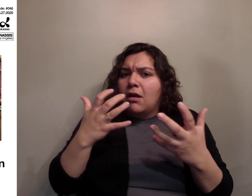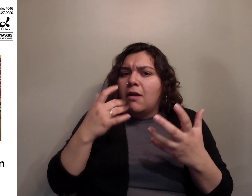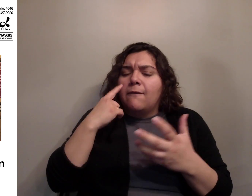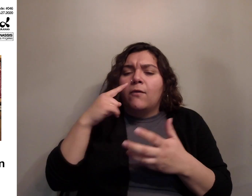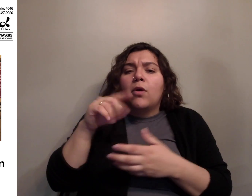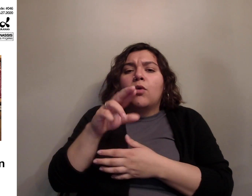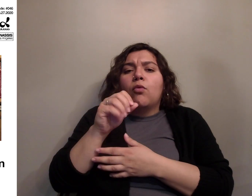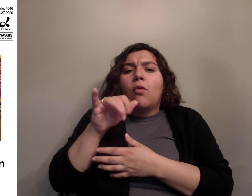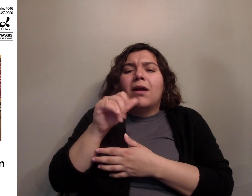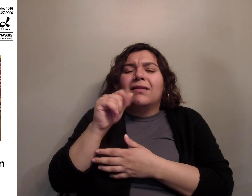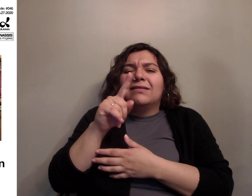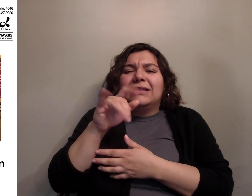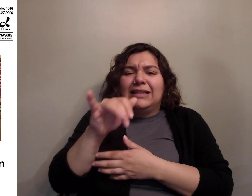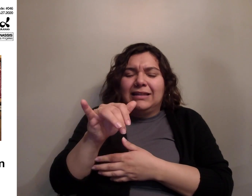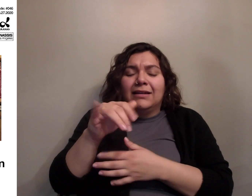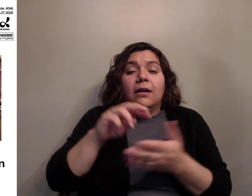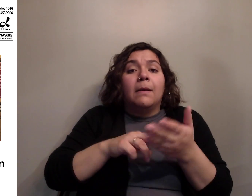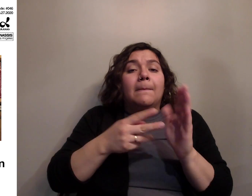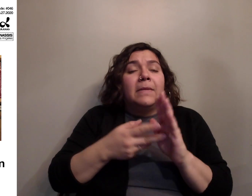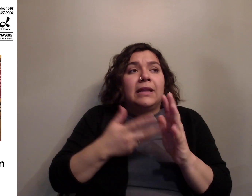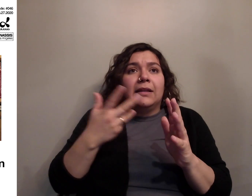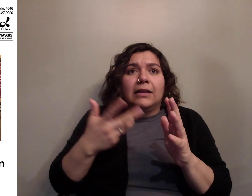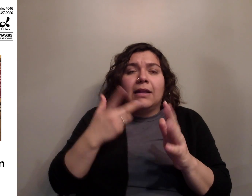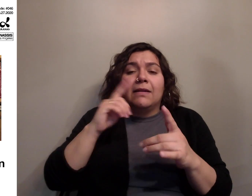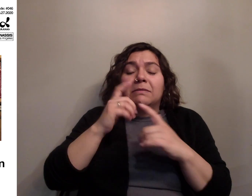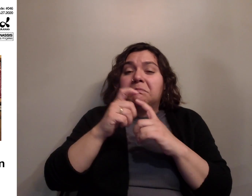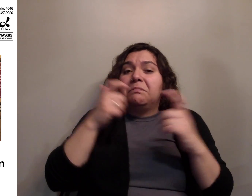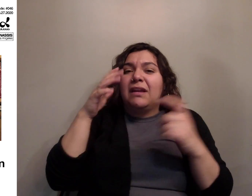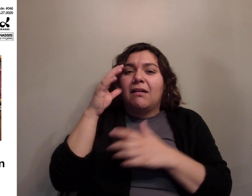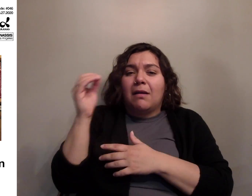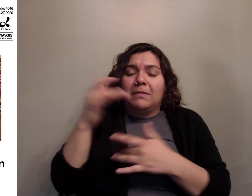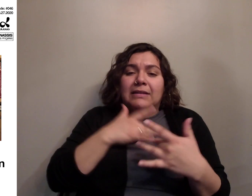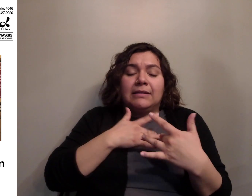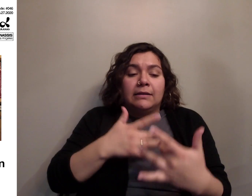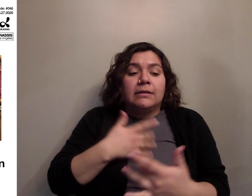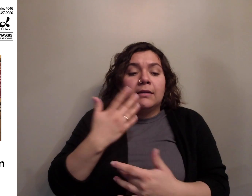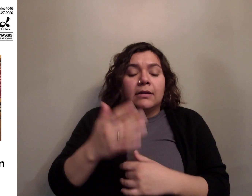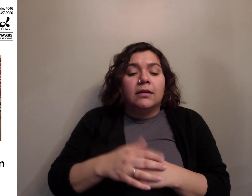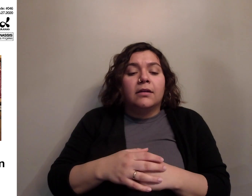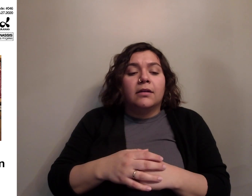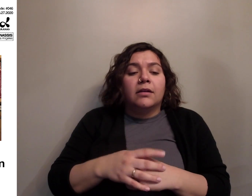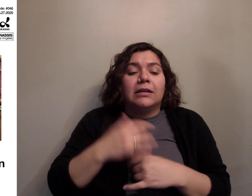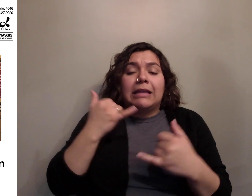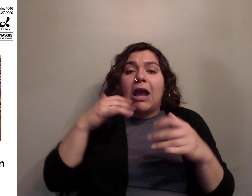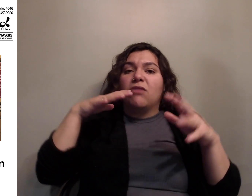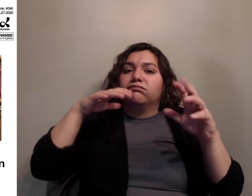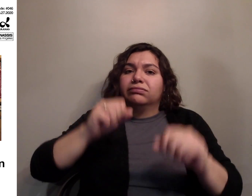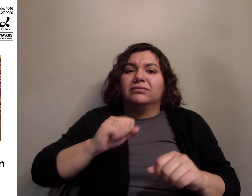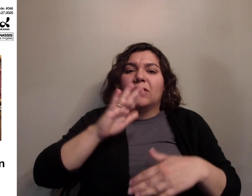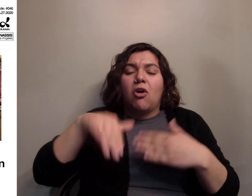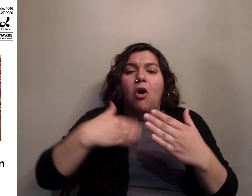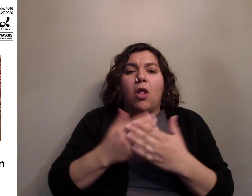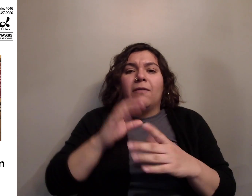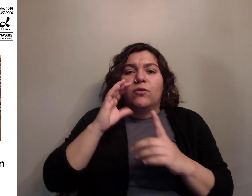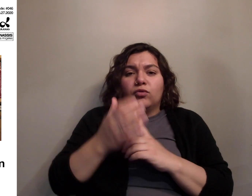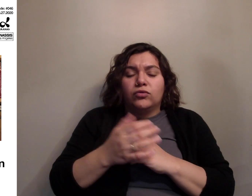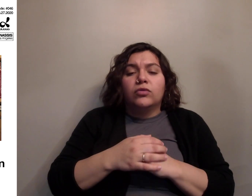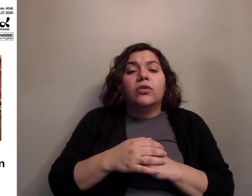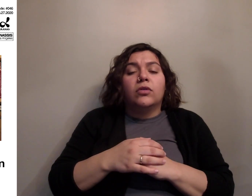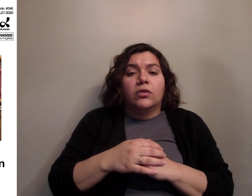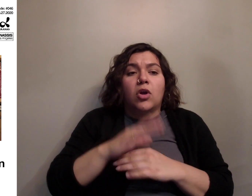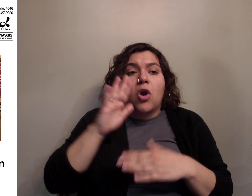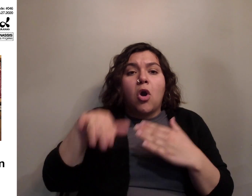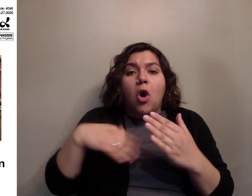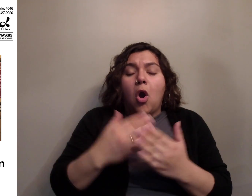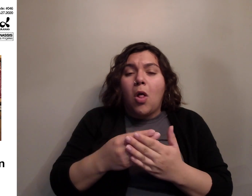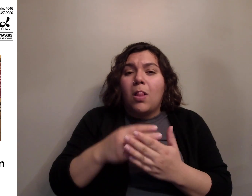to artists in terms of royalty. Even just in terms of how these giant conglomerates seem to have taken over